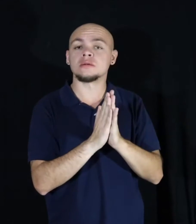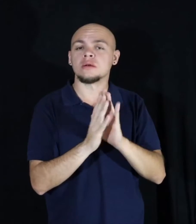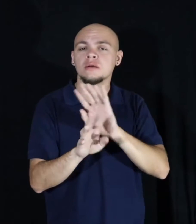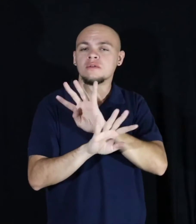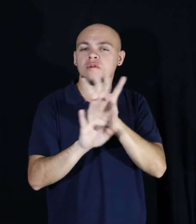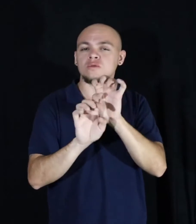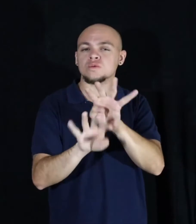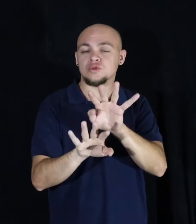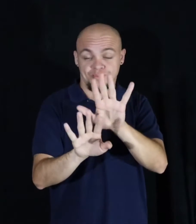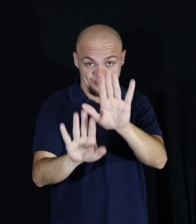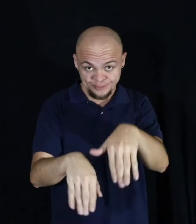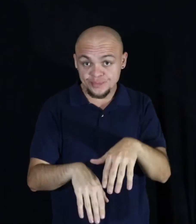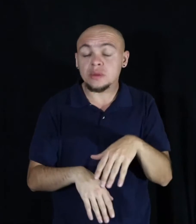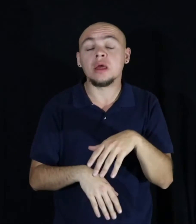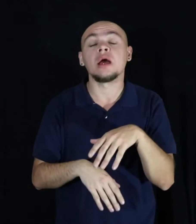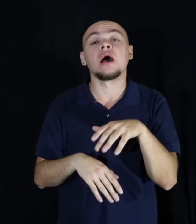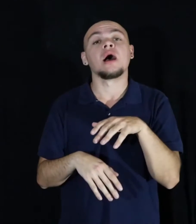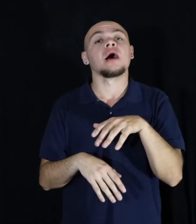So how many of you guys